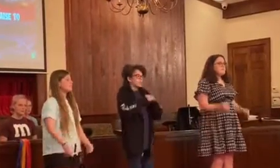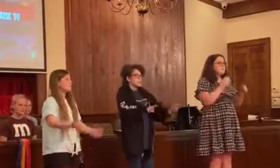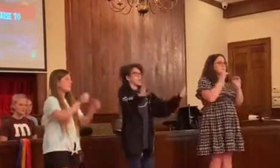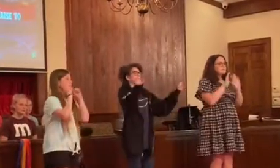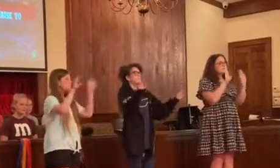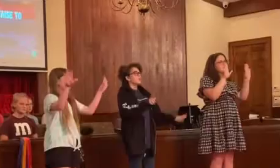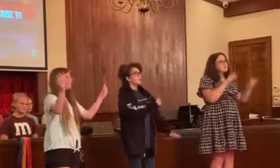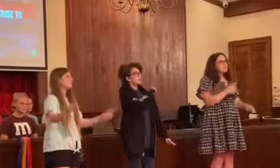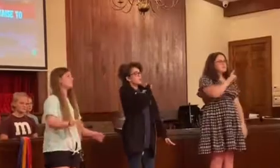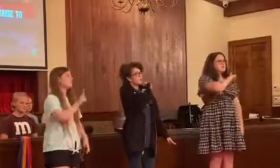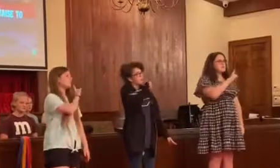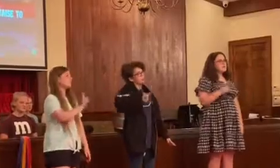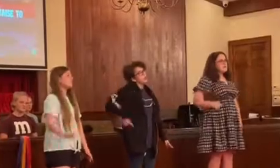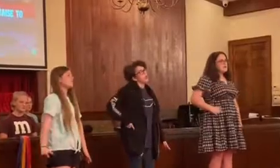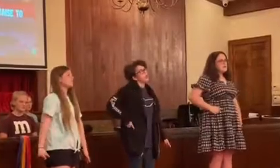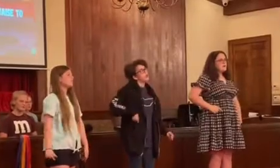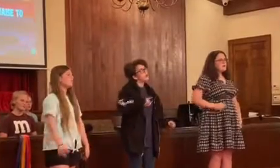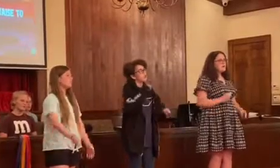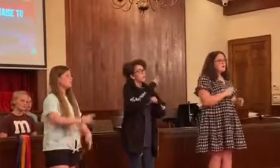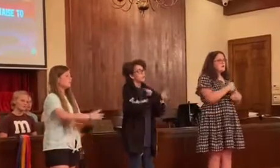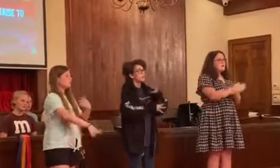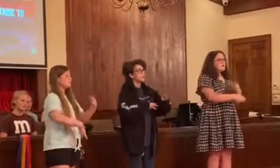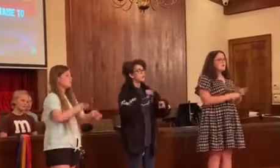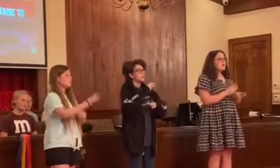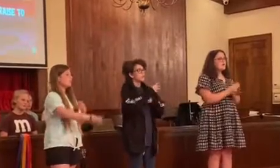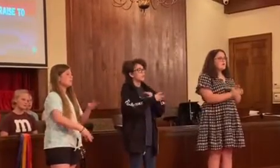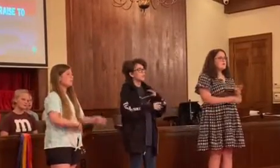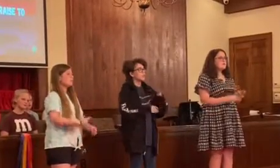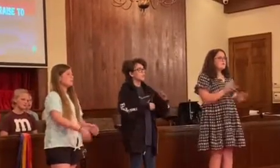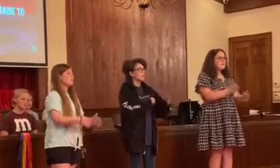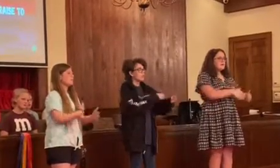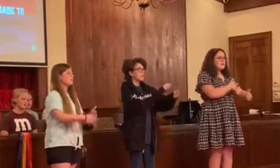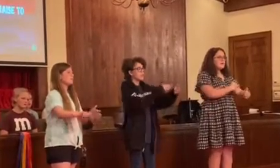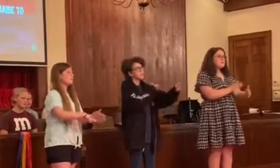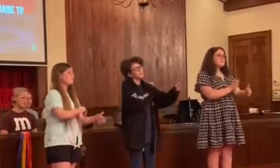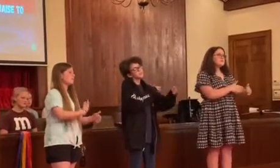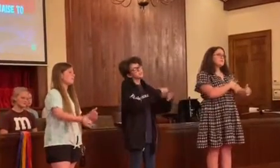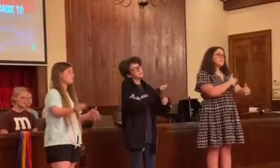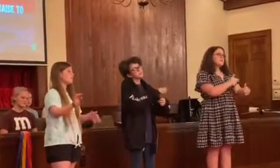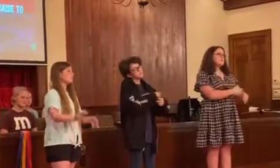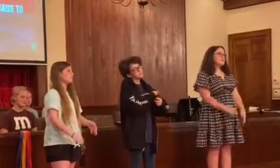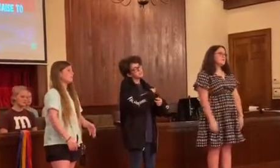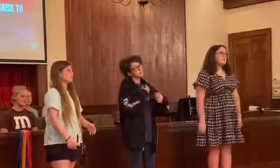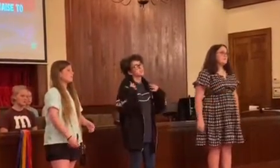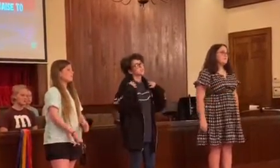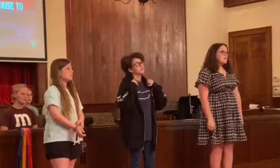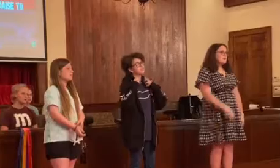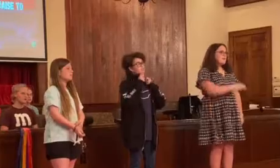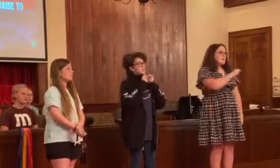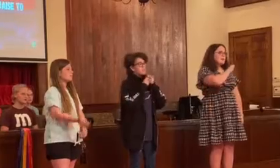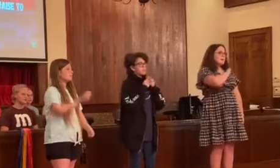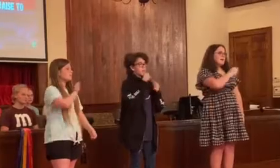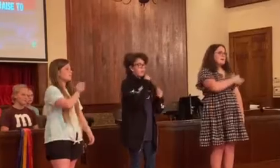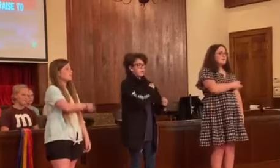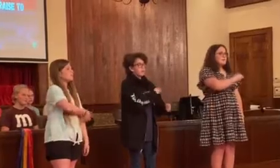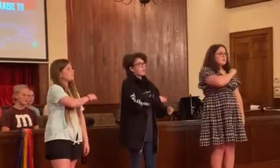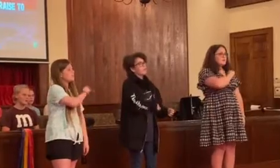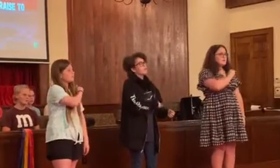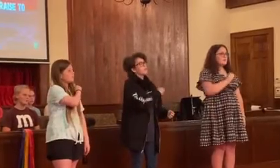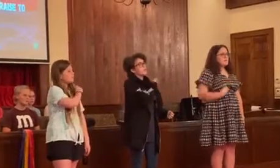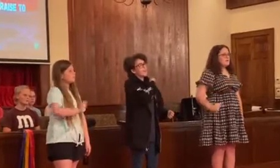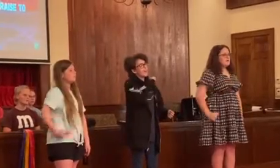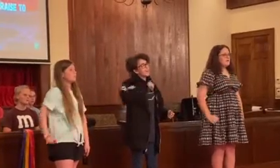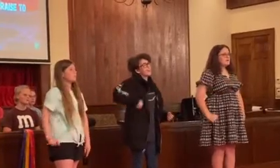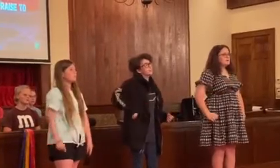Shout to the Lord, all the earth, let us sing. Power